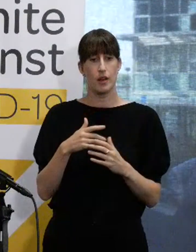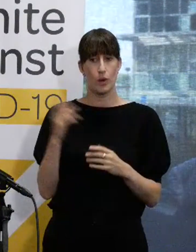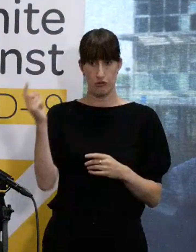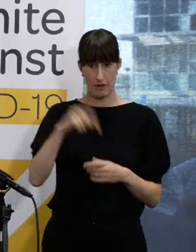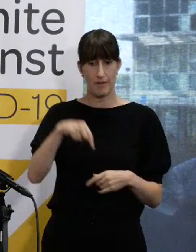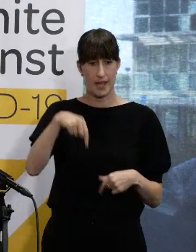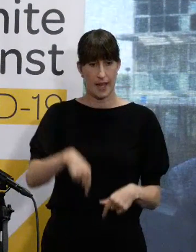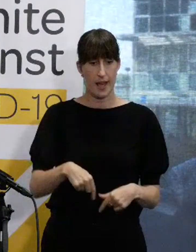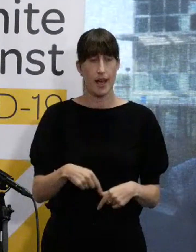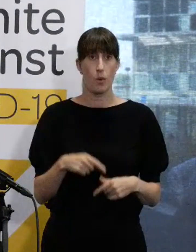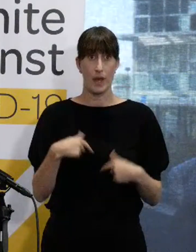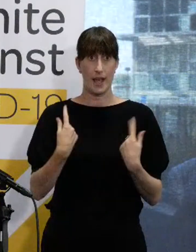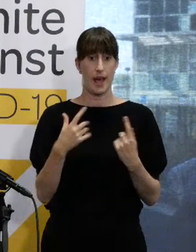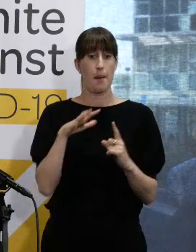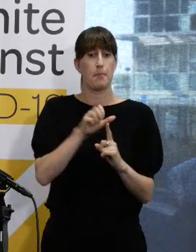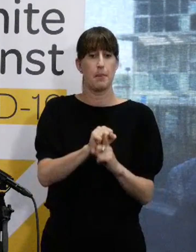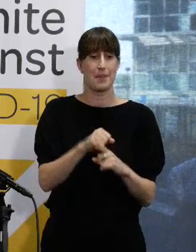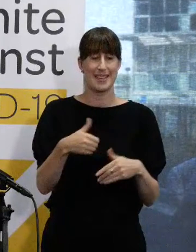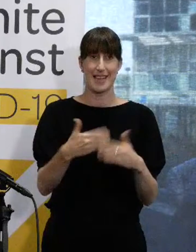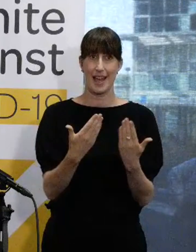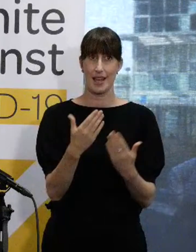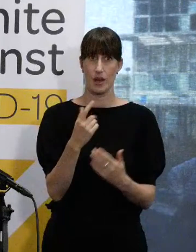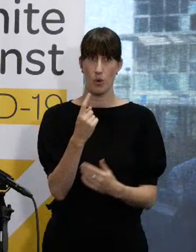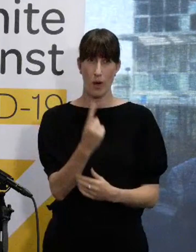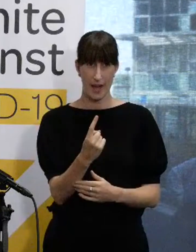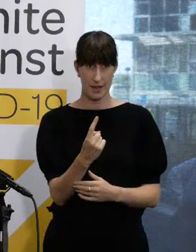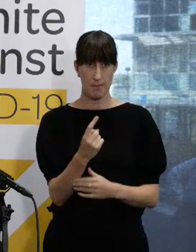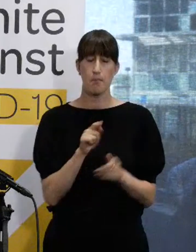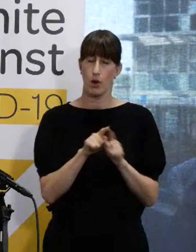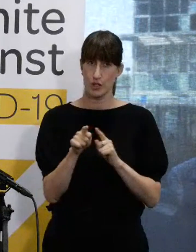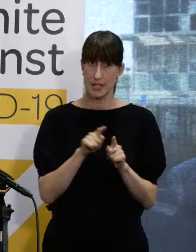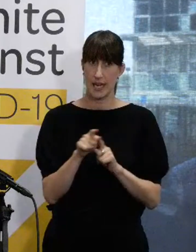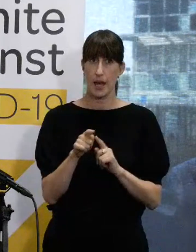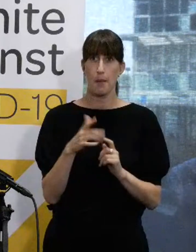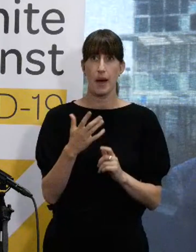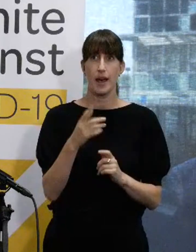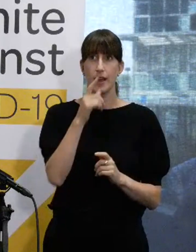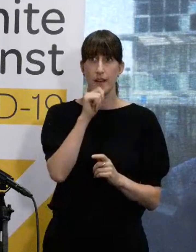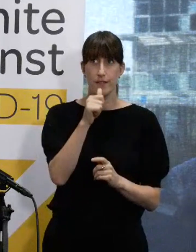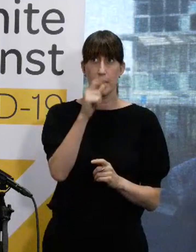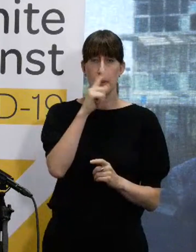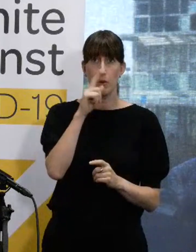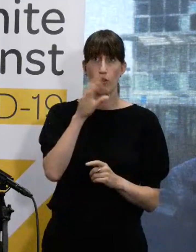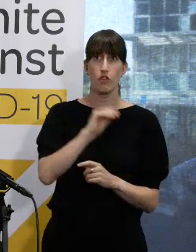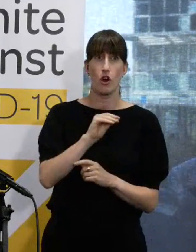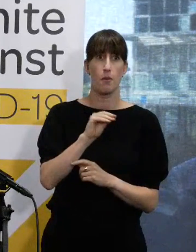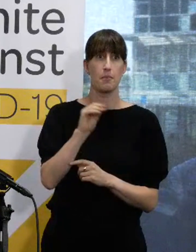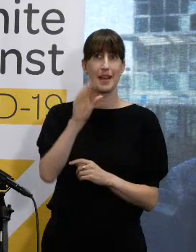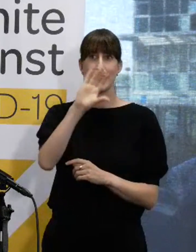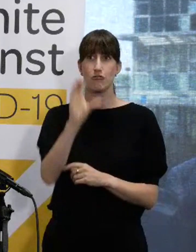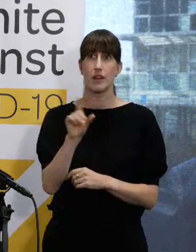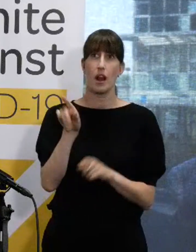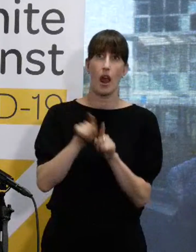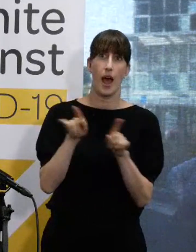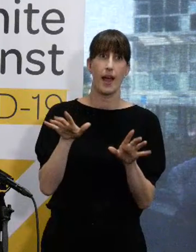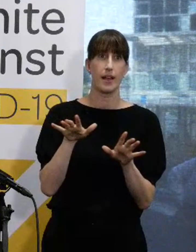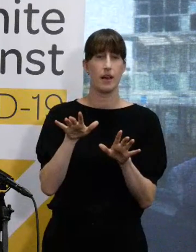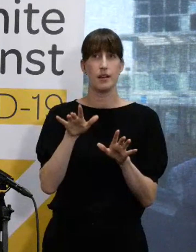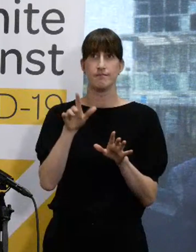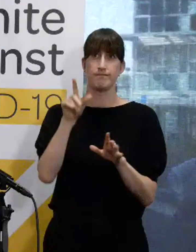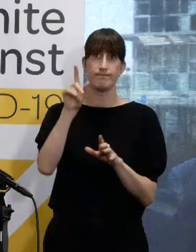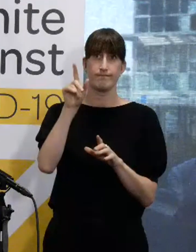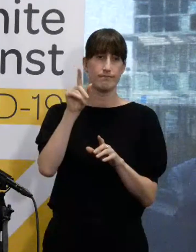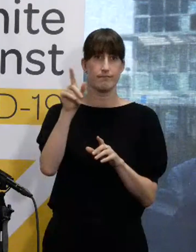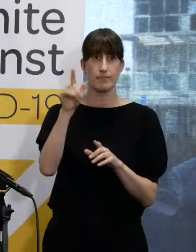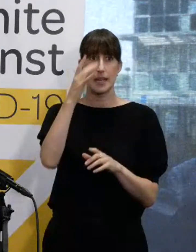day 01 largely, but it may be that people coming from high-risk places like Brazil or India, there may be additional requirements